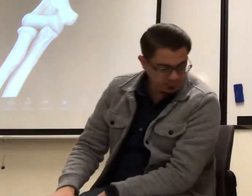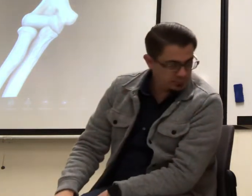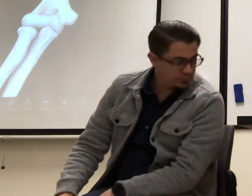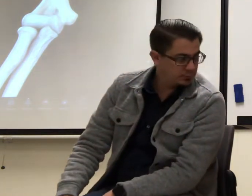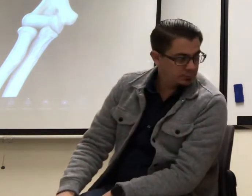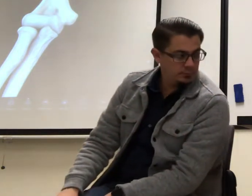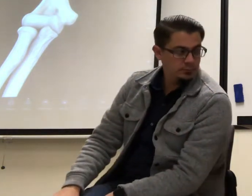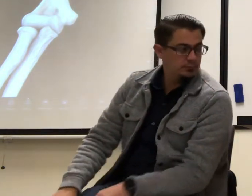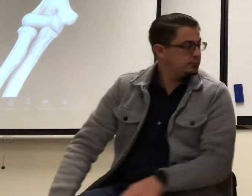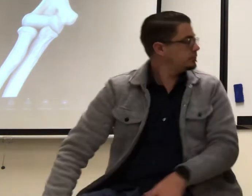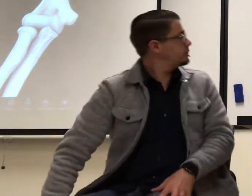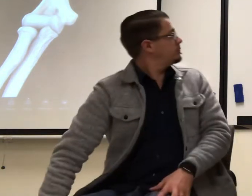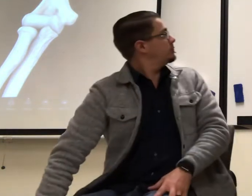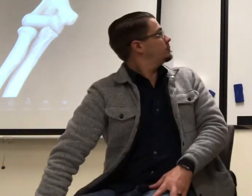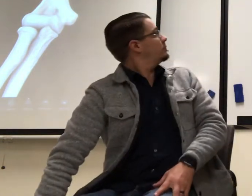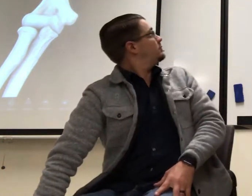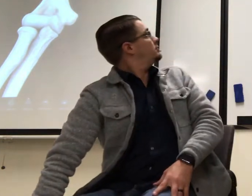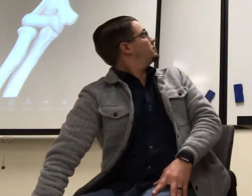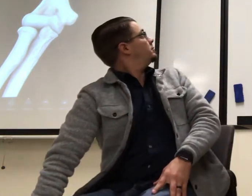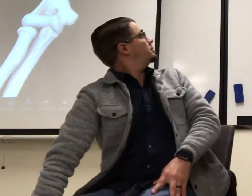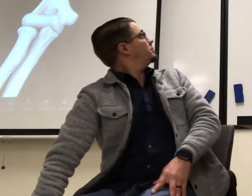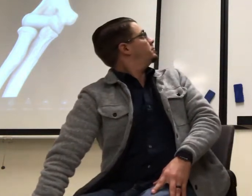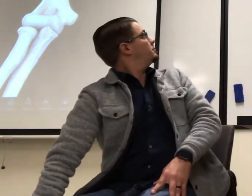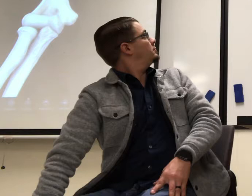For a second articulation.